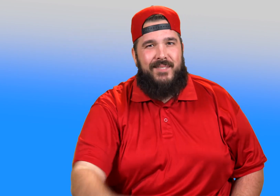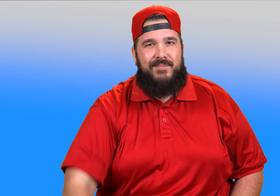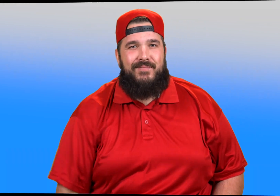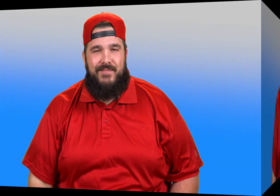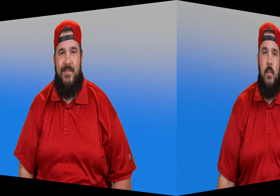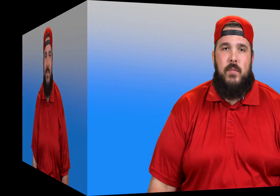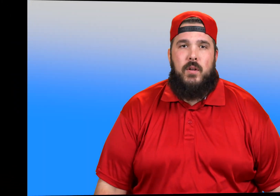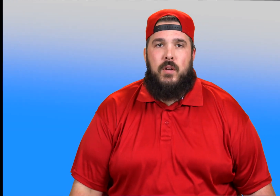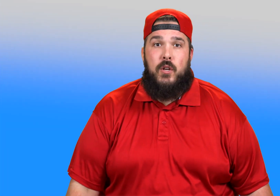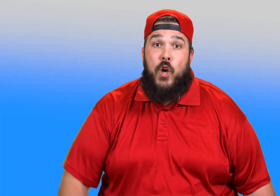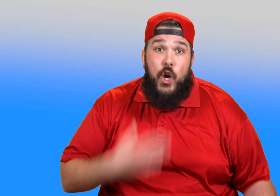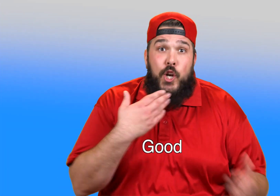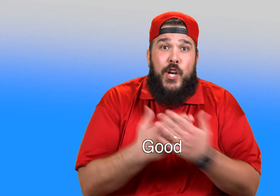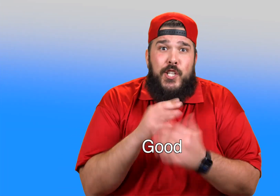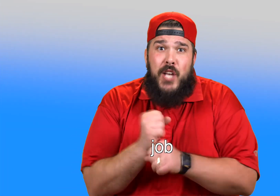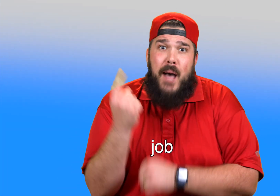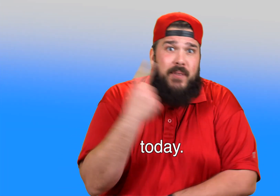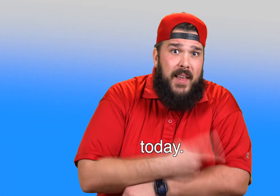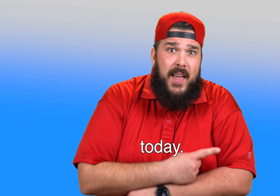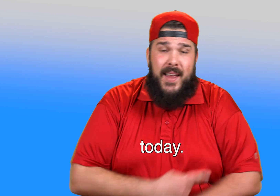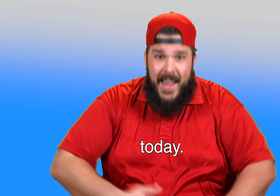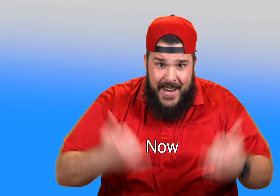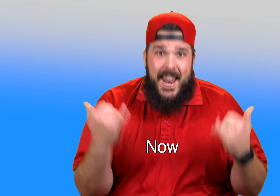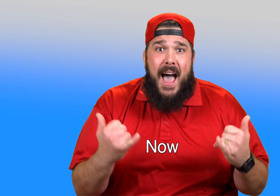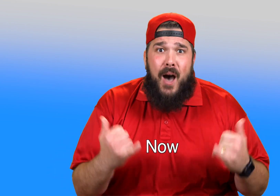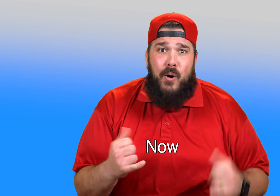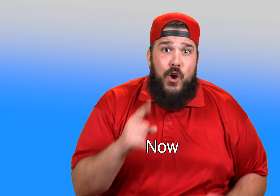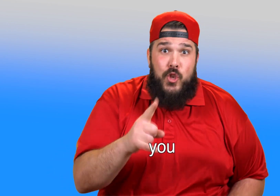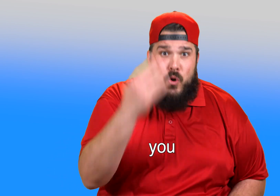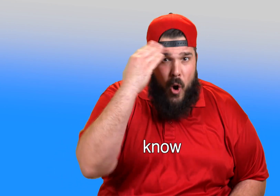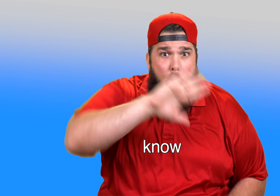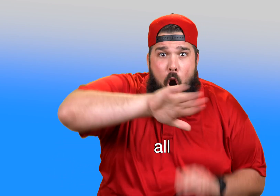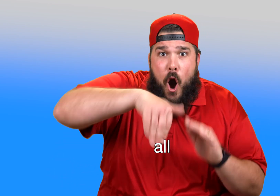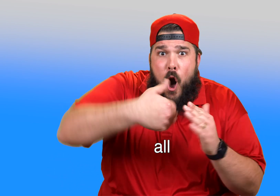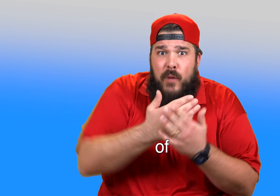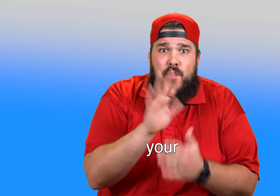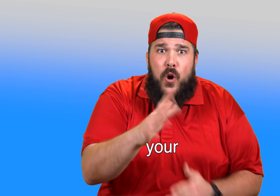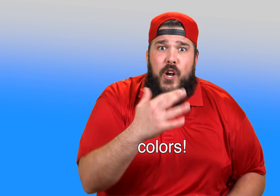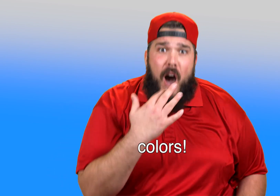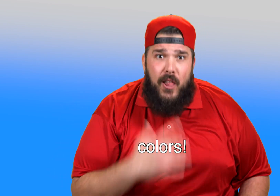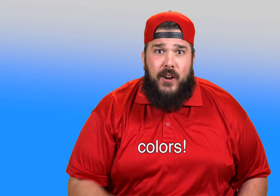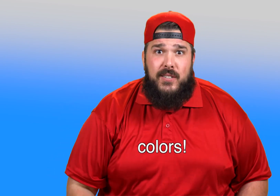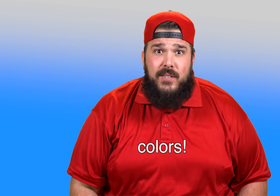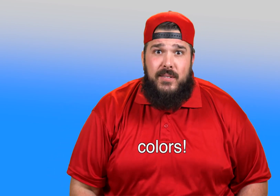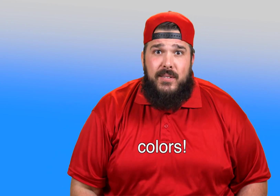see. Good job today. Now you know all of